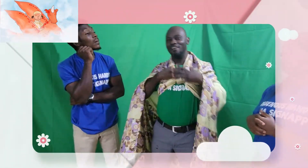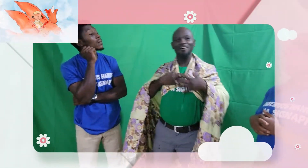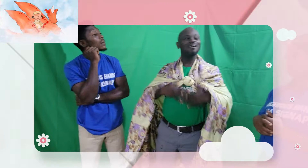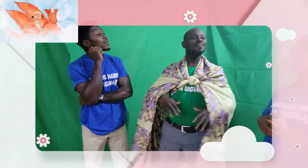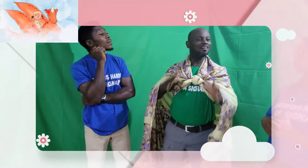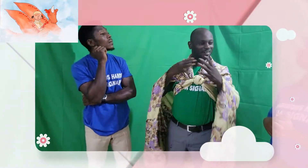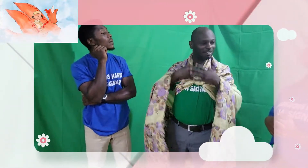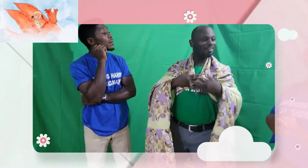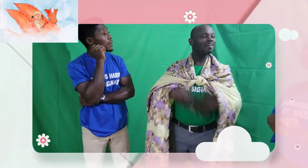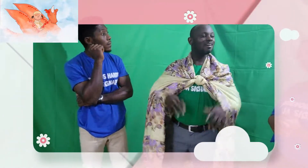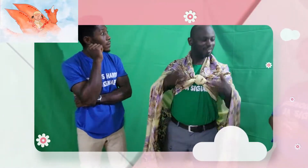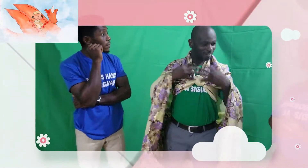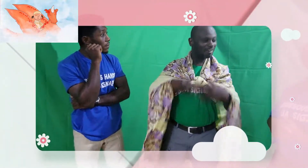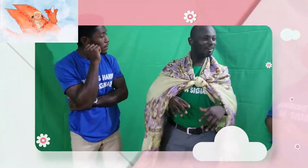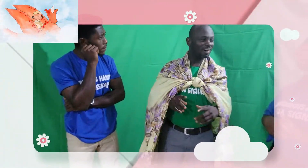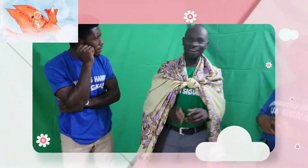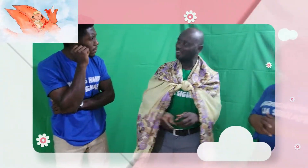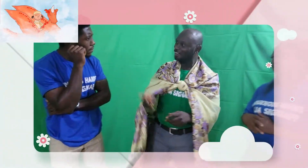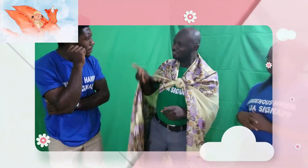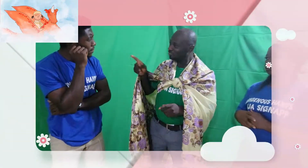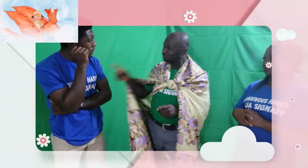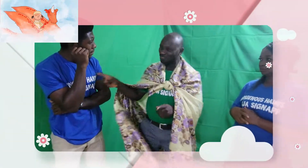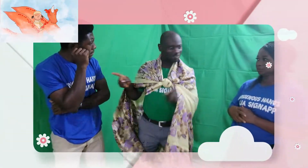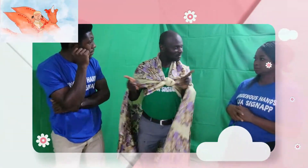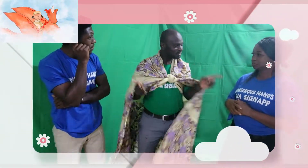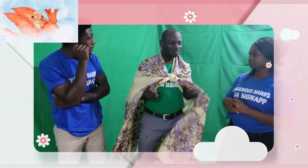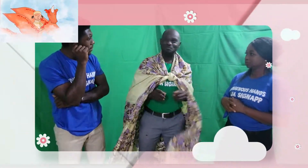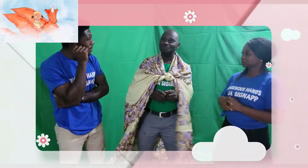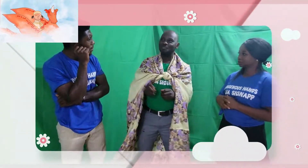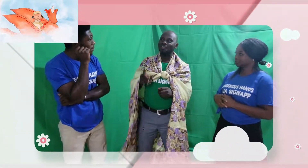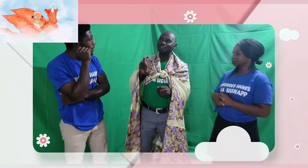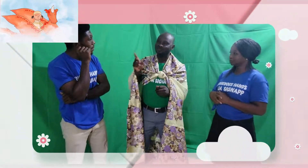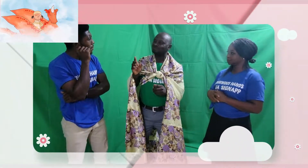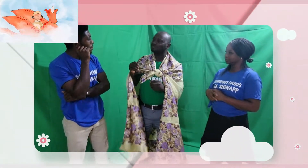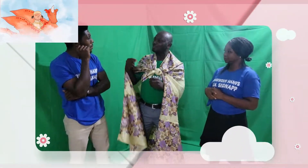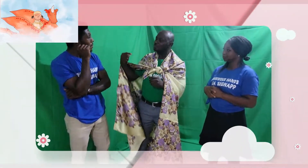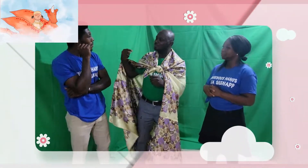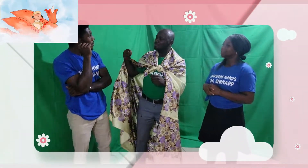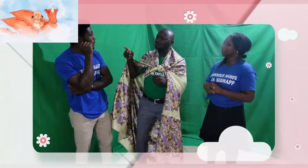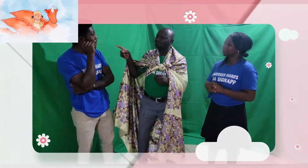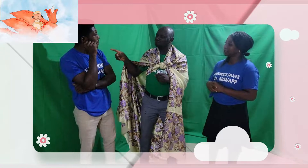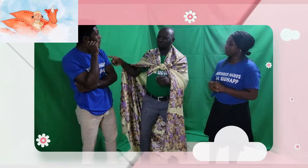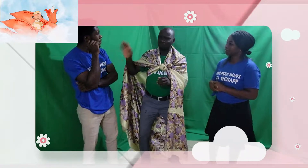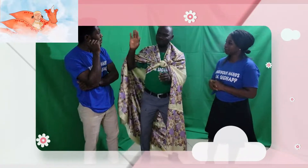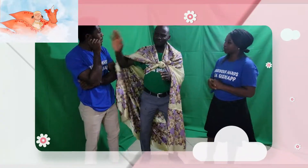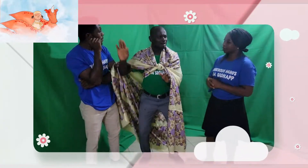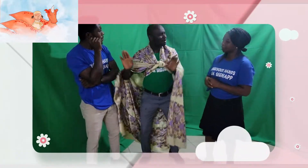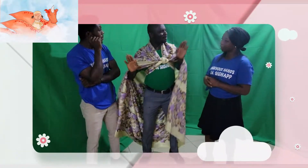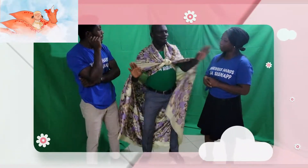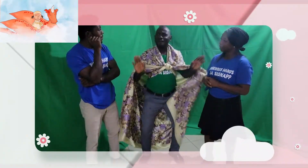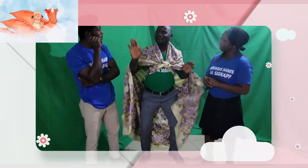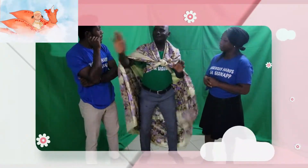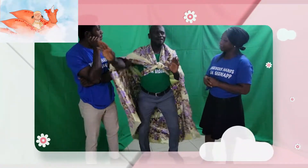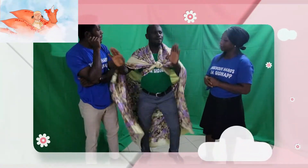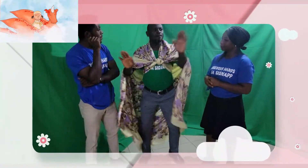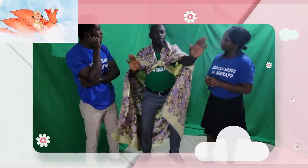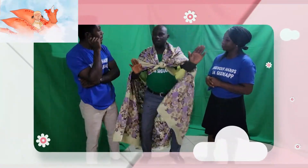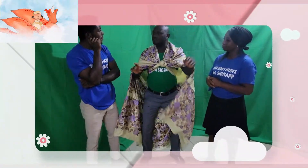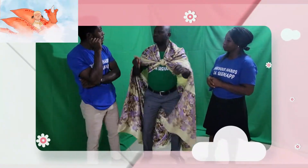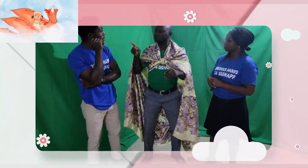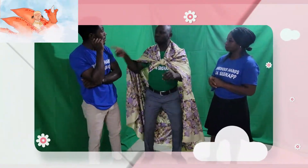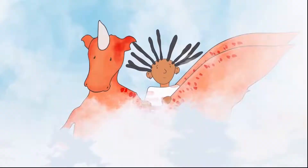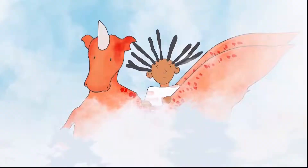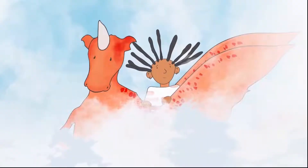out a huge fireball. "How do you relax when you feel scared?" Ariel